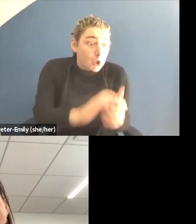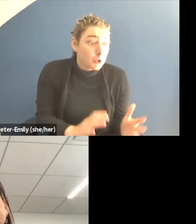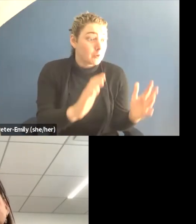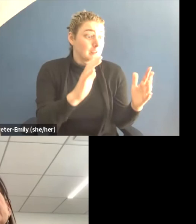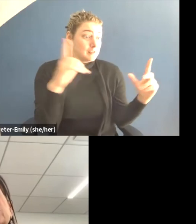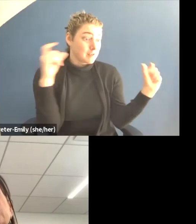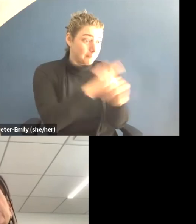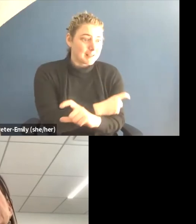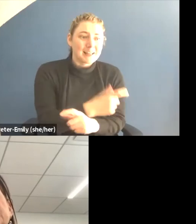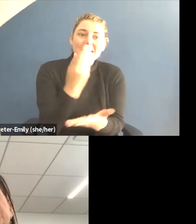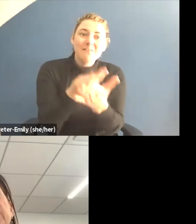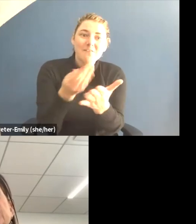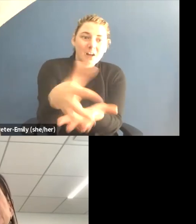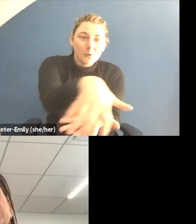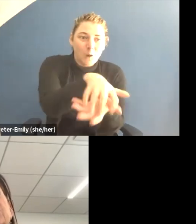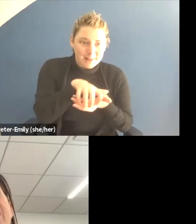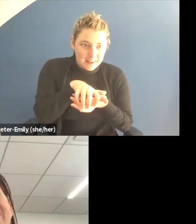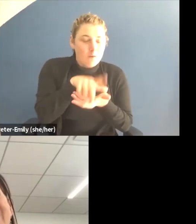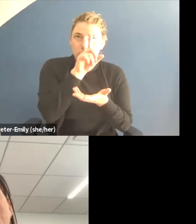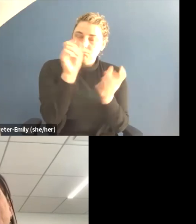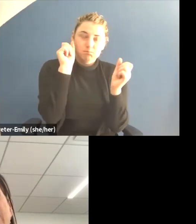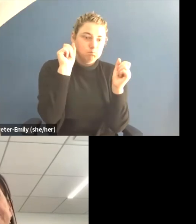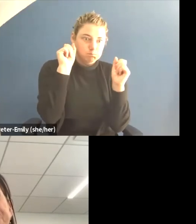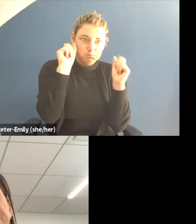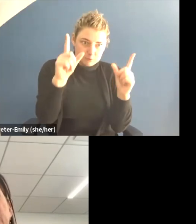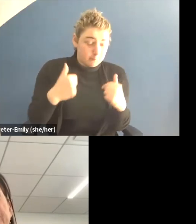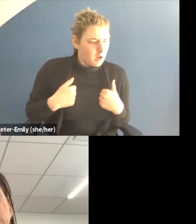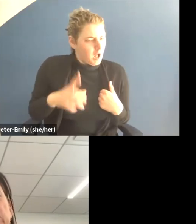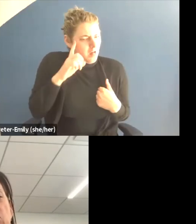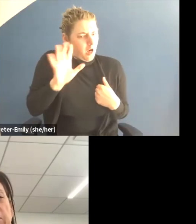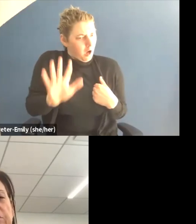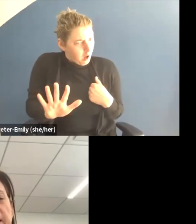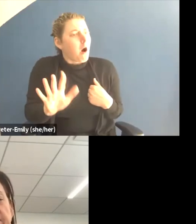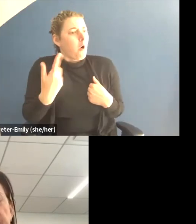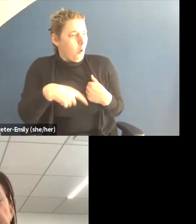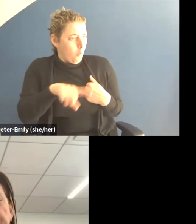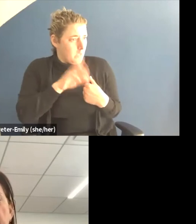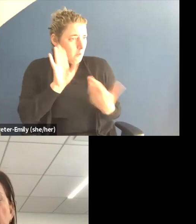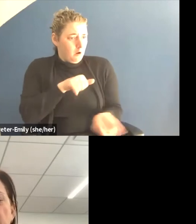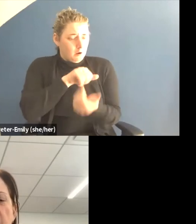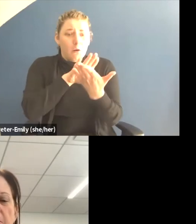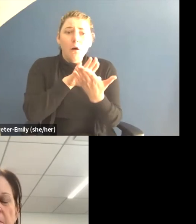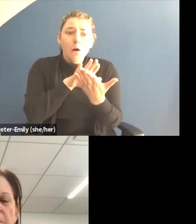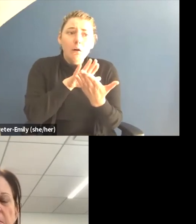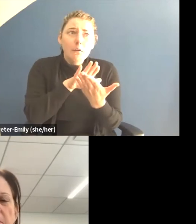The fundraising really surprised me because I thought that we were addressing